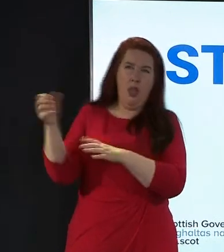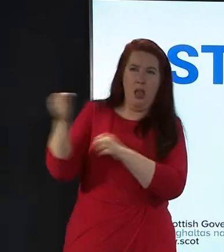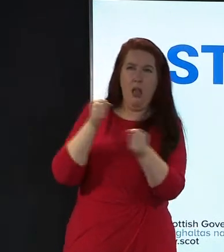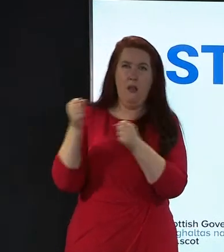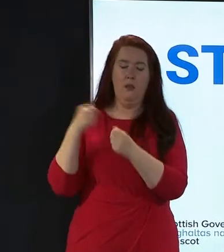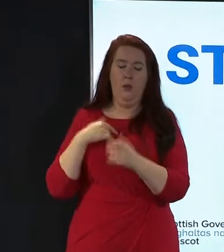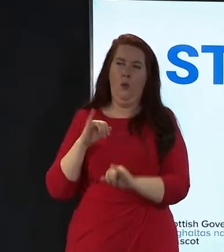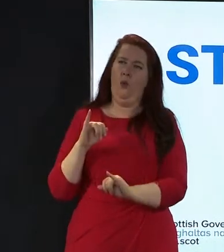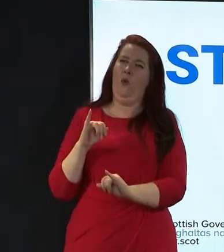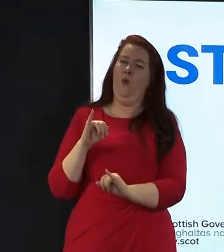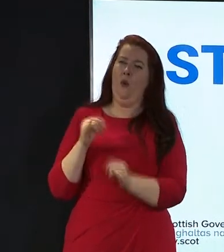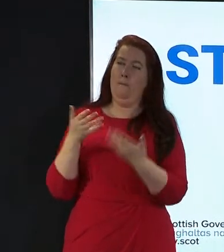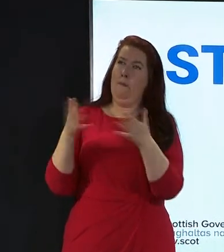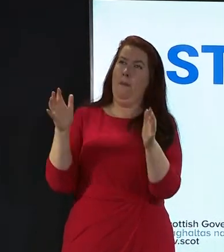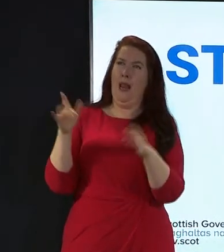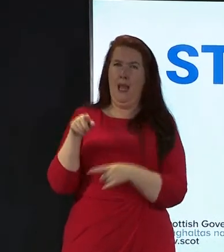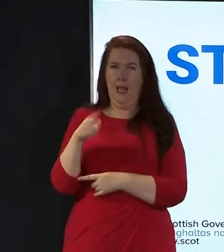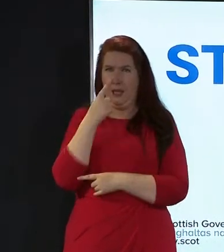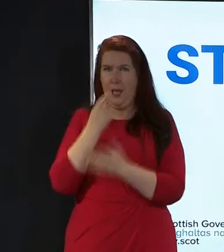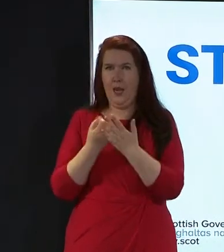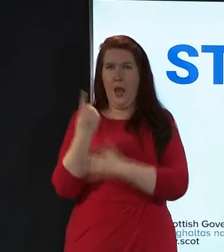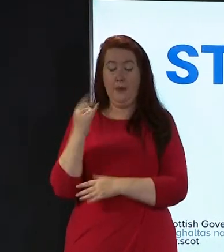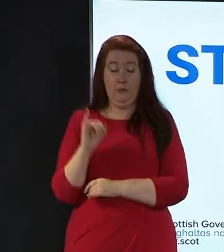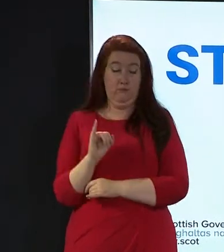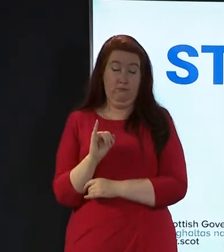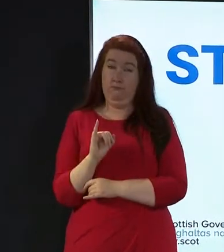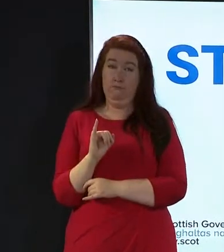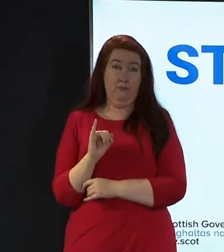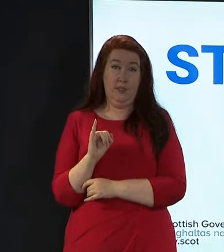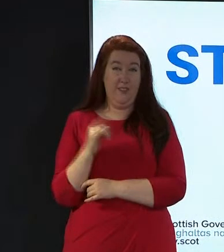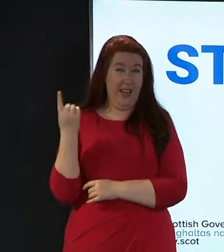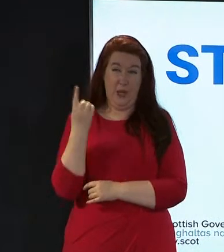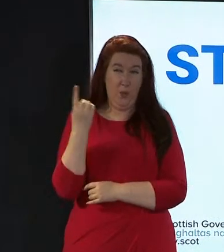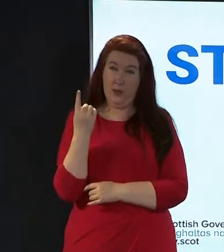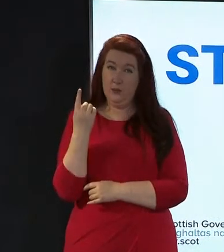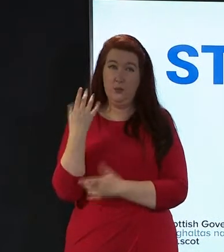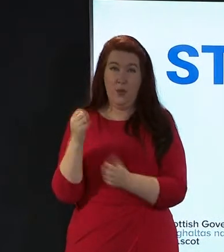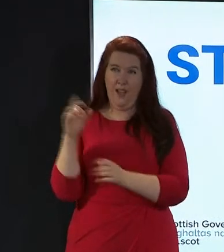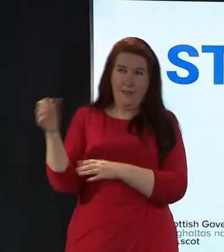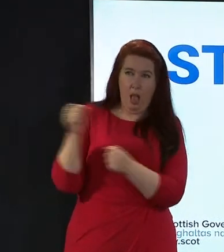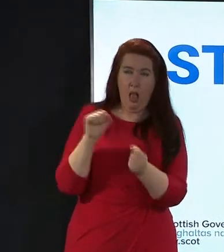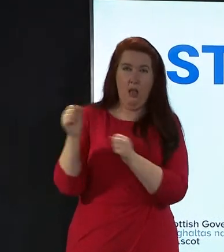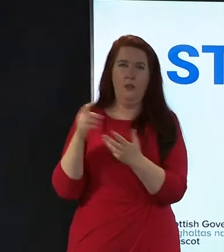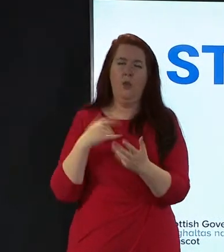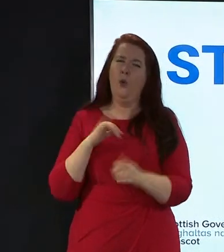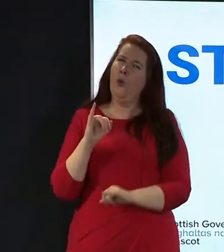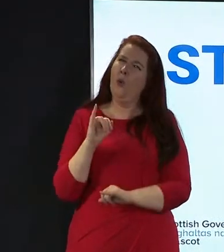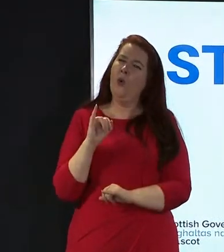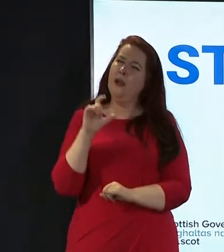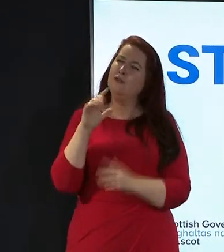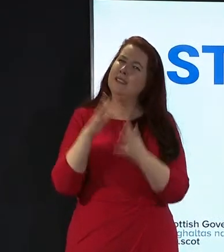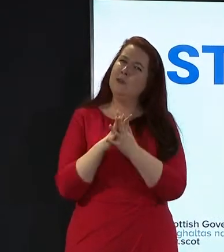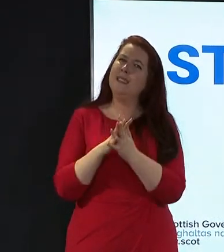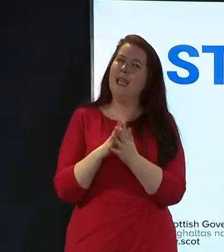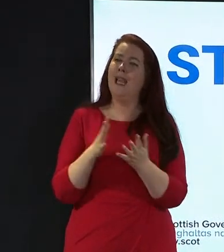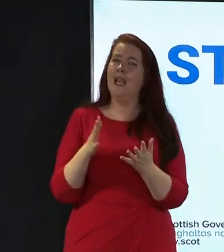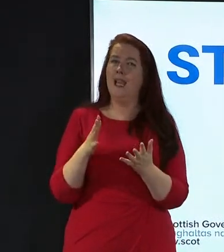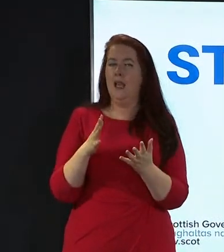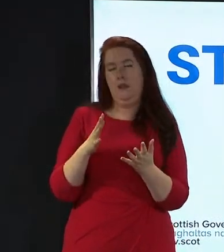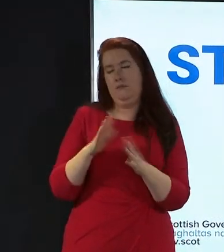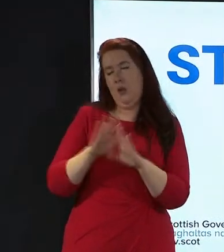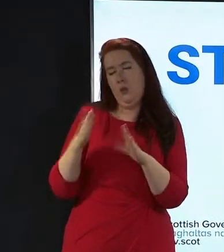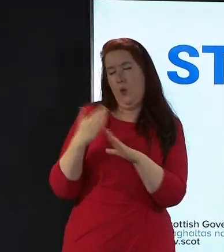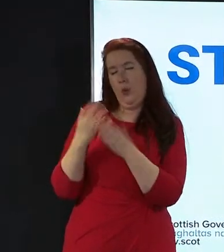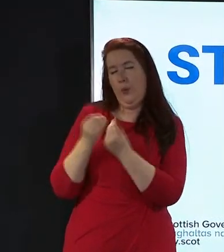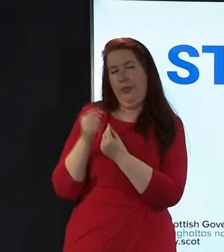out in public. For that to, for anybody to face that is appalling. But, you know, Chris Whitty, I obviously don't work with Chris